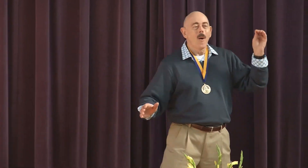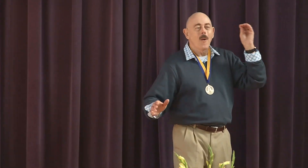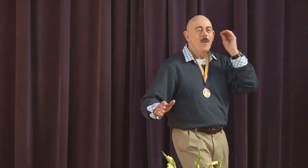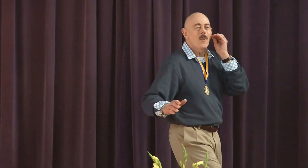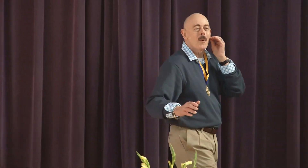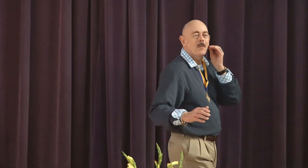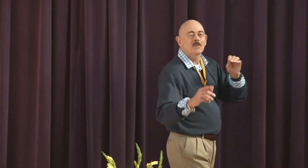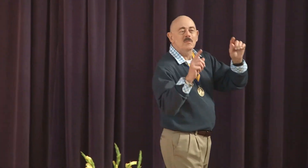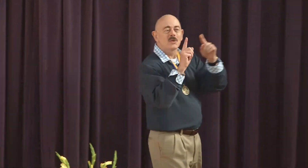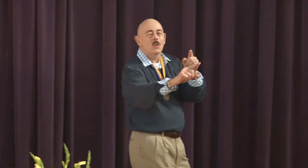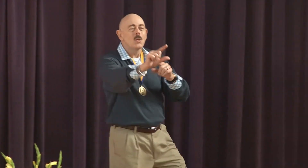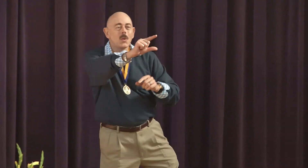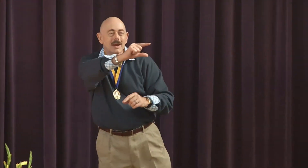Come home to Gallaudet,